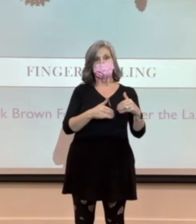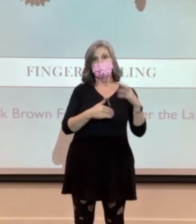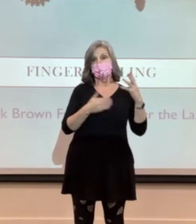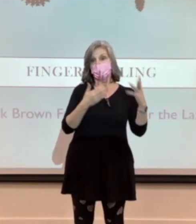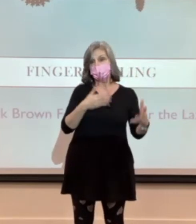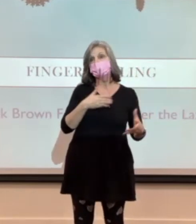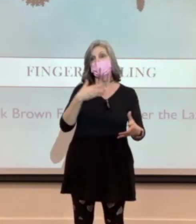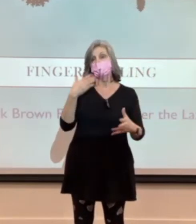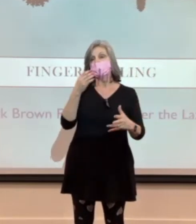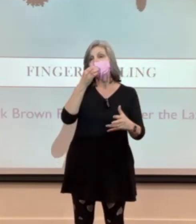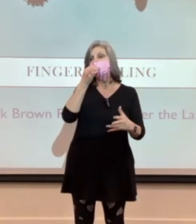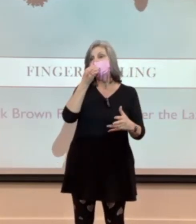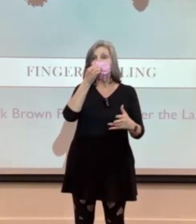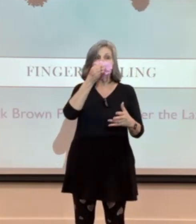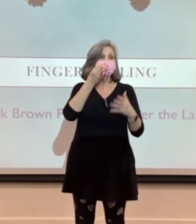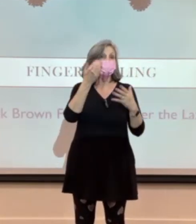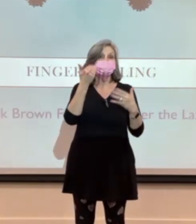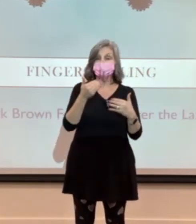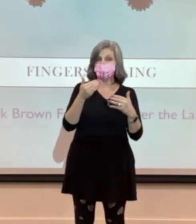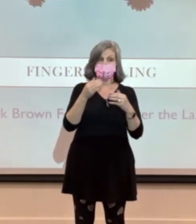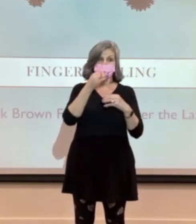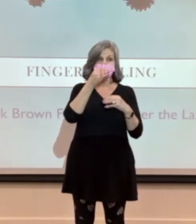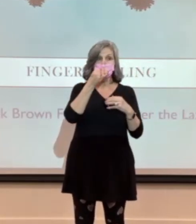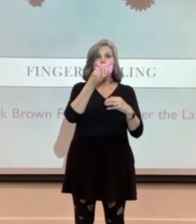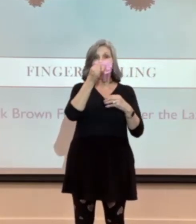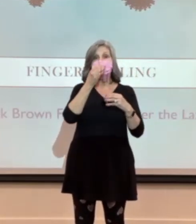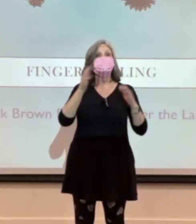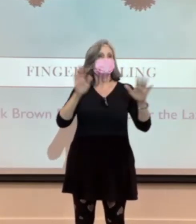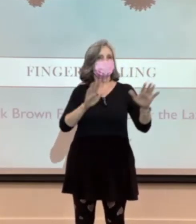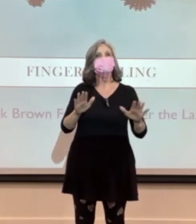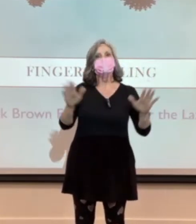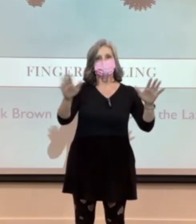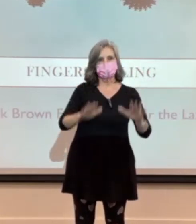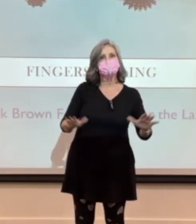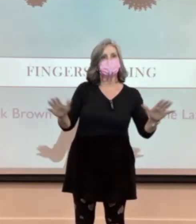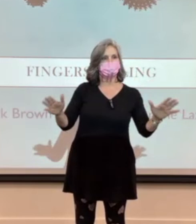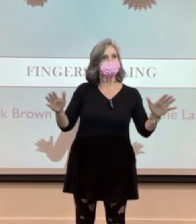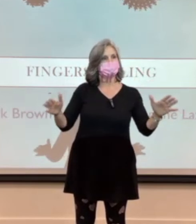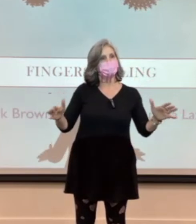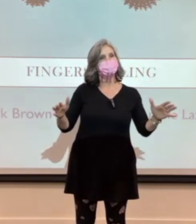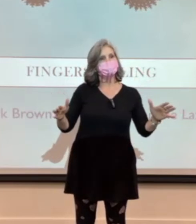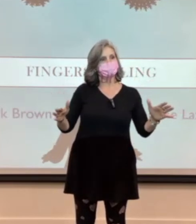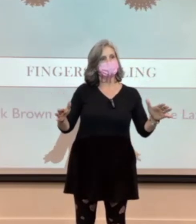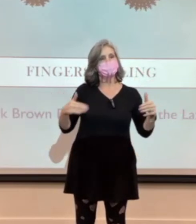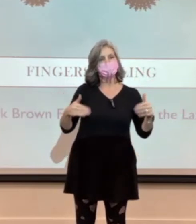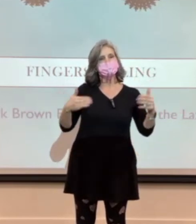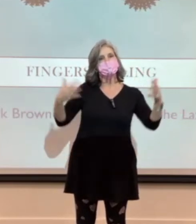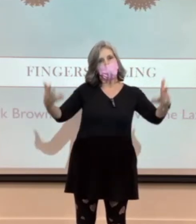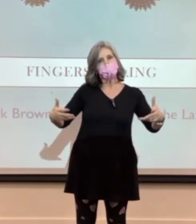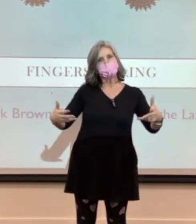whether they're hard of hearing, or even if they had visual issues, what would be the easiest way for us to set up this environment for you? Again, it's empowering